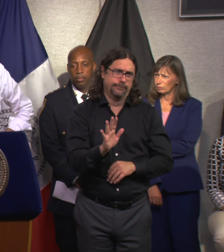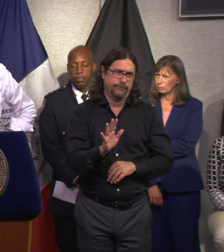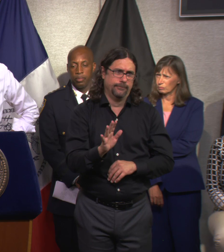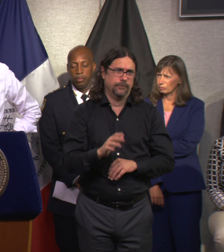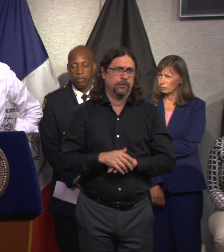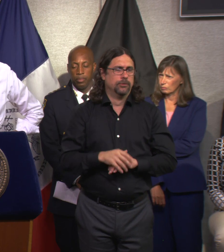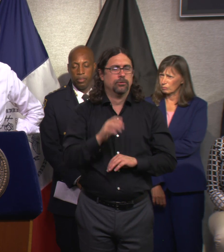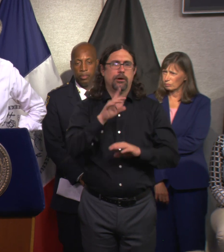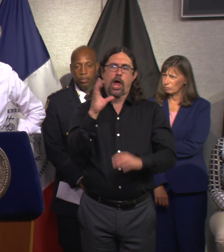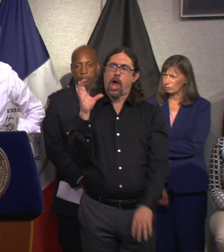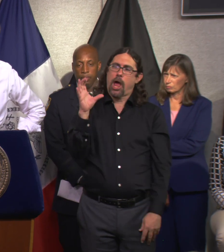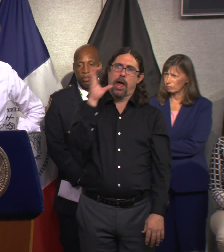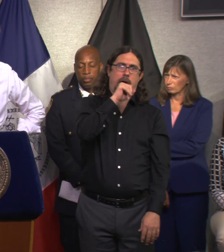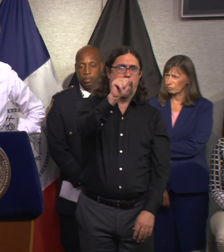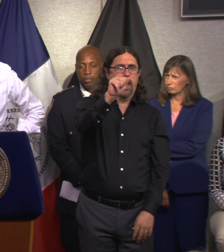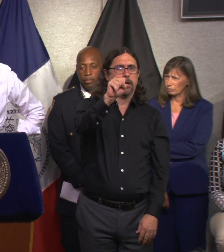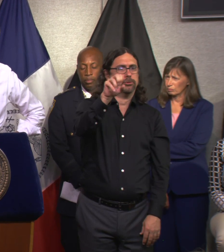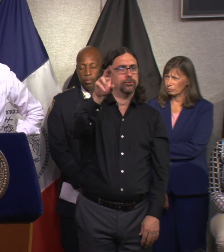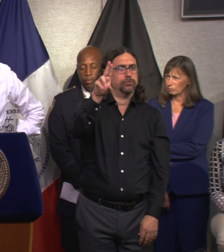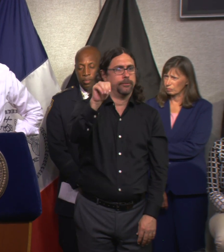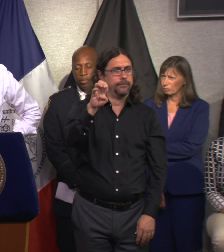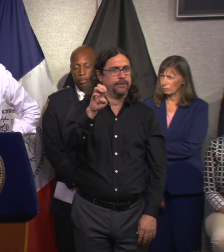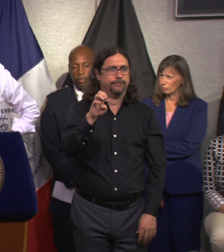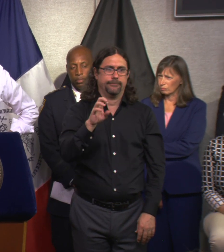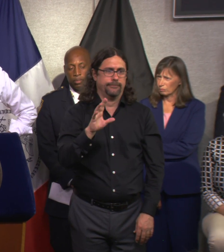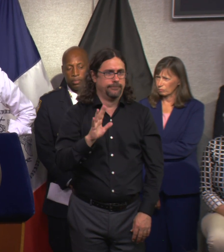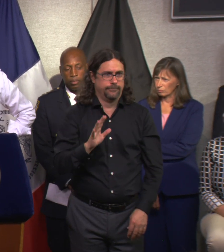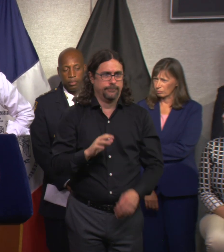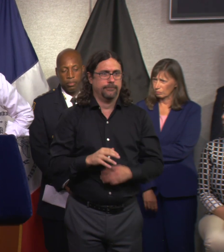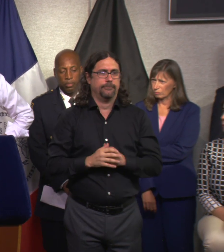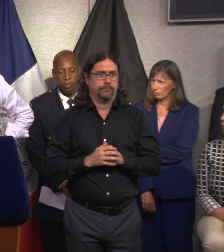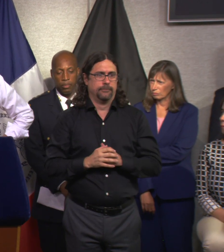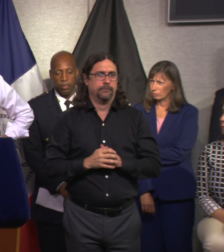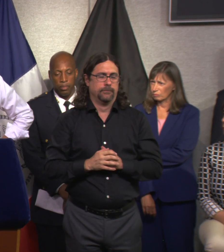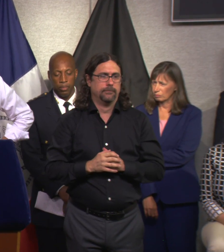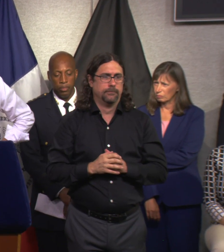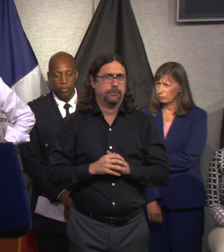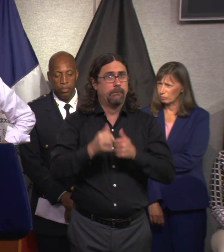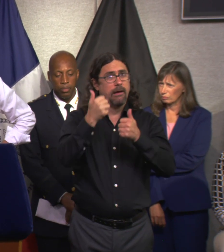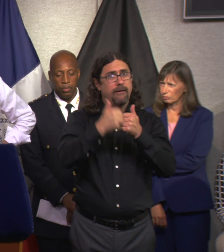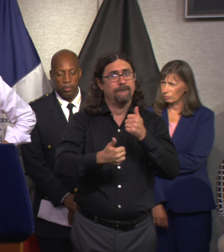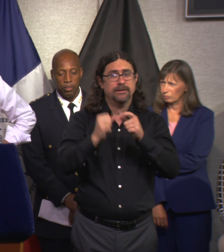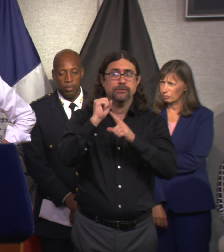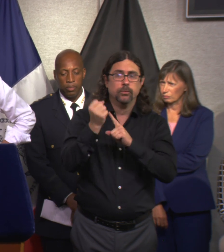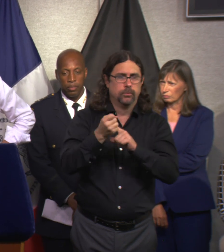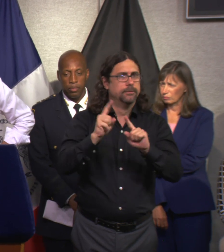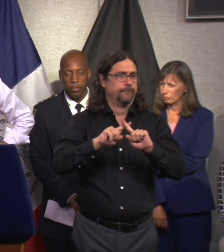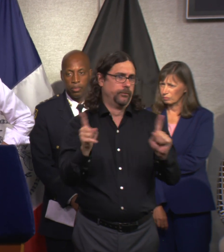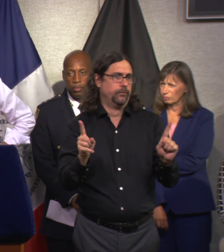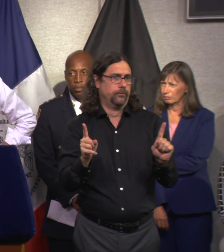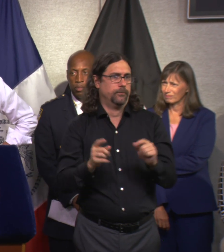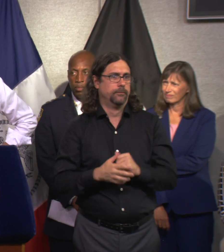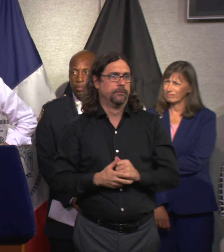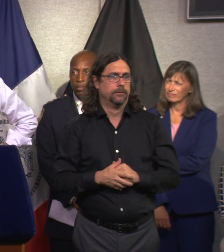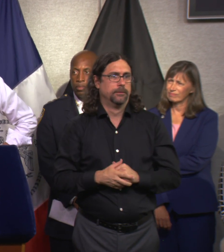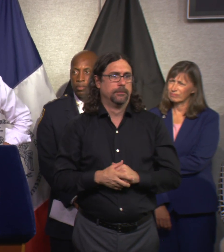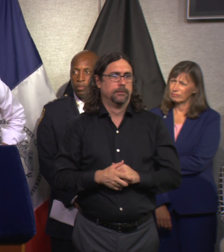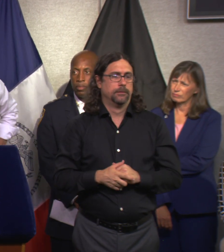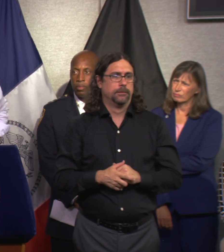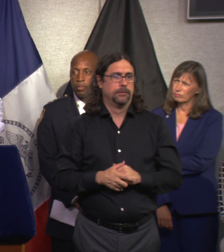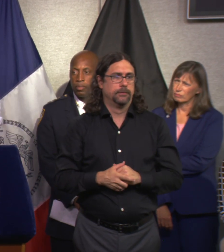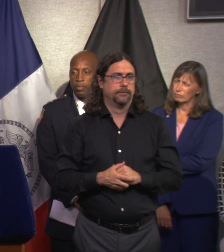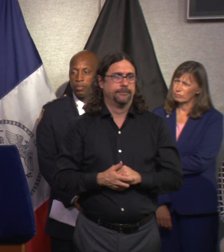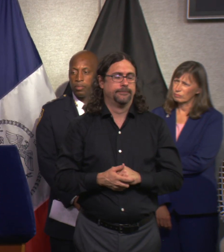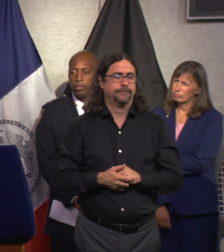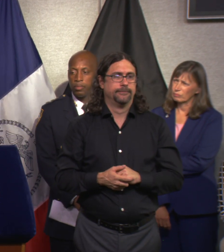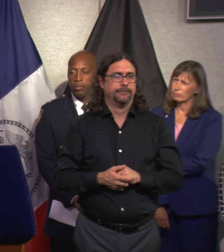MTA is going to be dealing with any different reality than normal. You know, to say the least, I don't run the MTA. But right now,